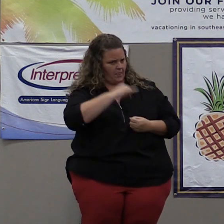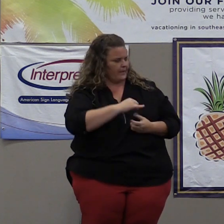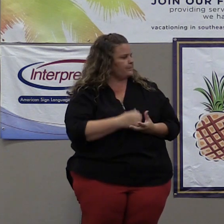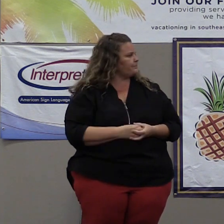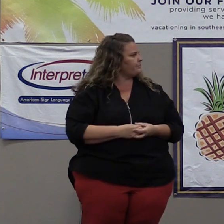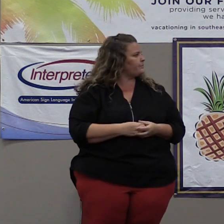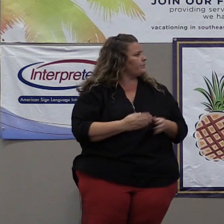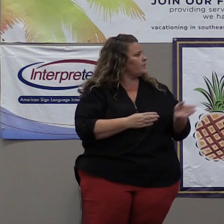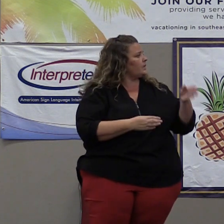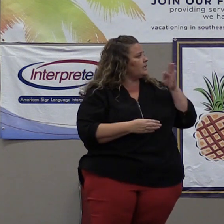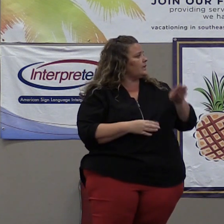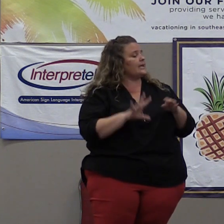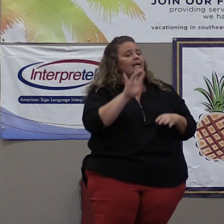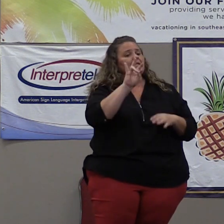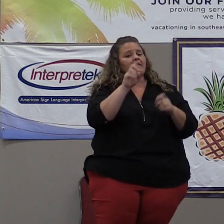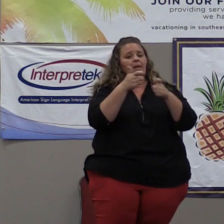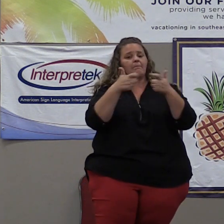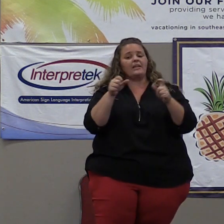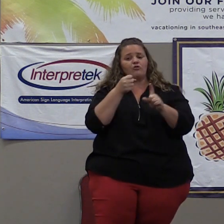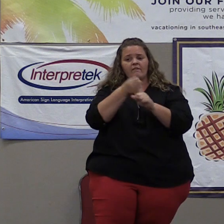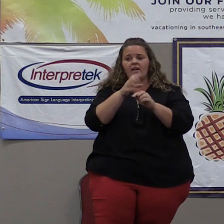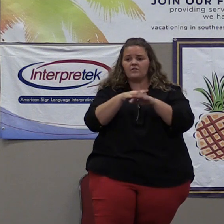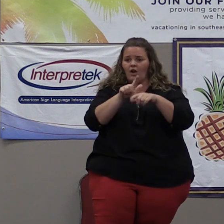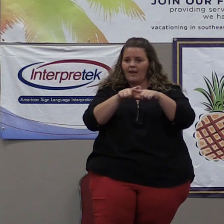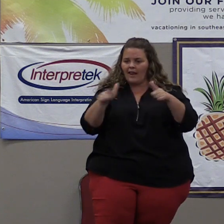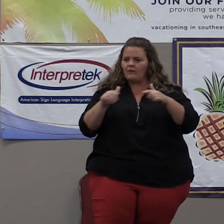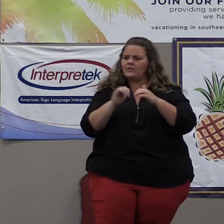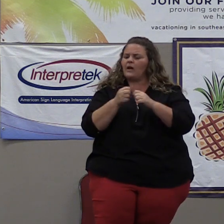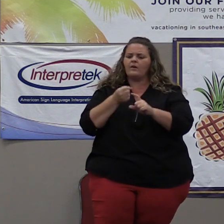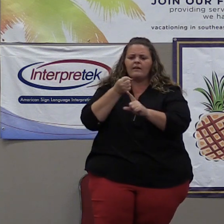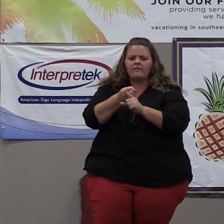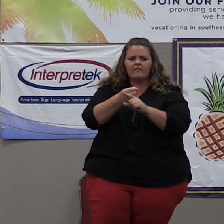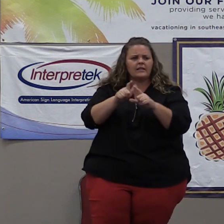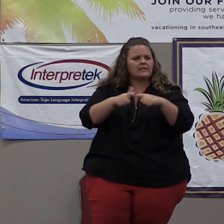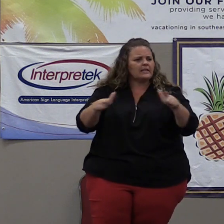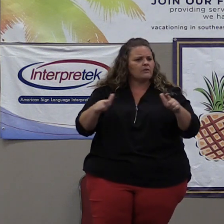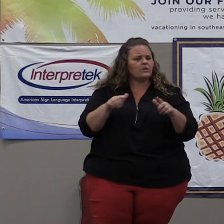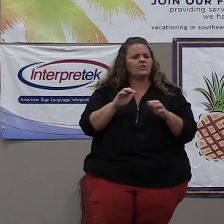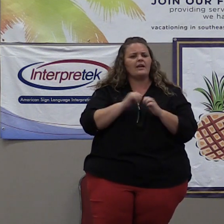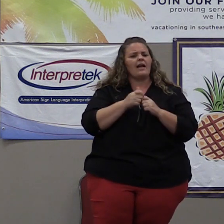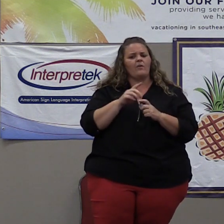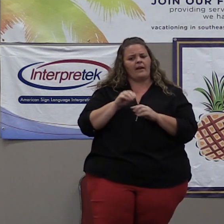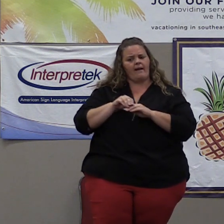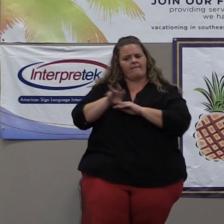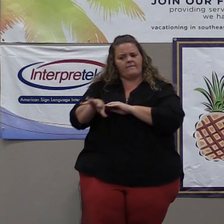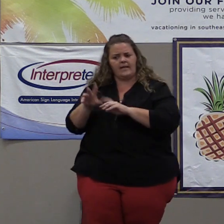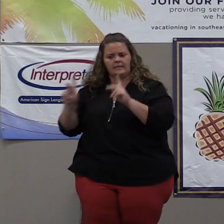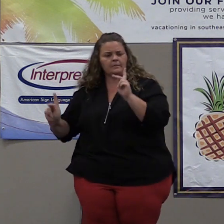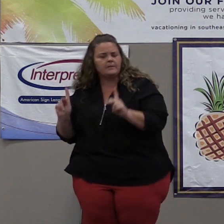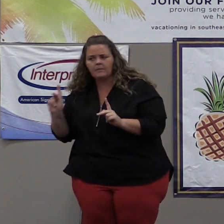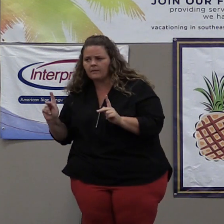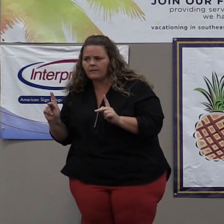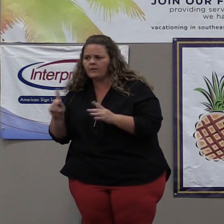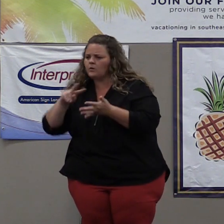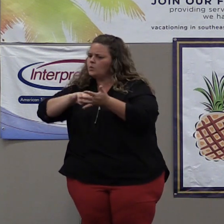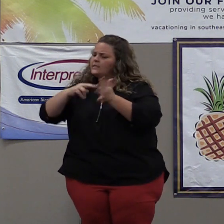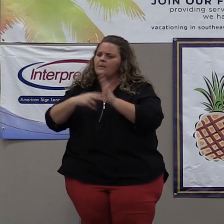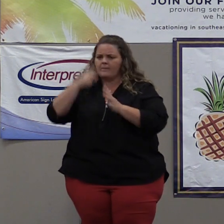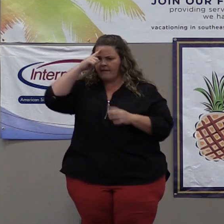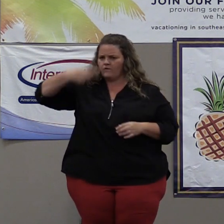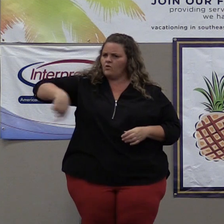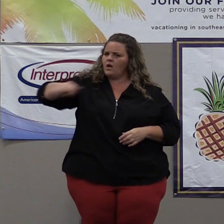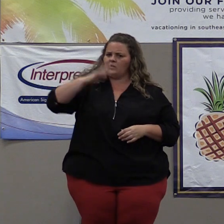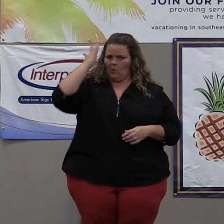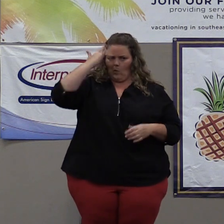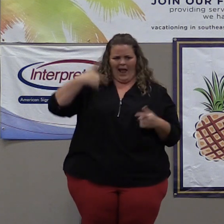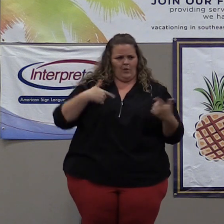We did the 7 major effects on language and how it affects language, how it impacts language, how it affects us as people. What does it mean for us? Why